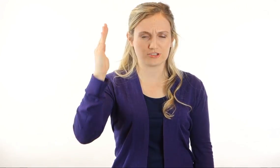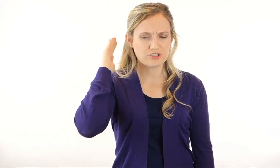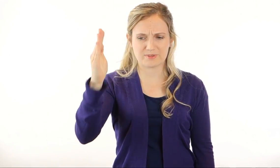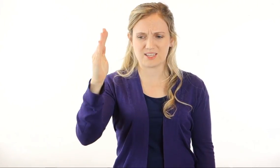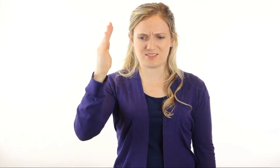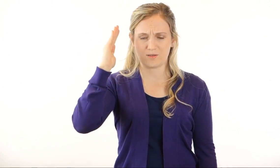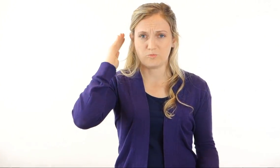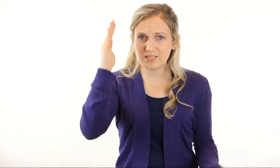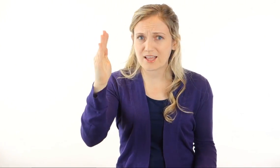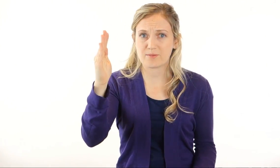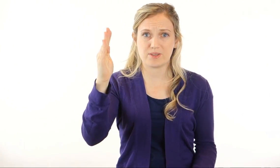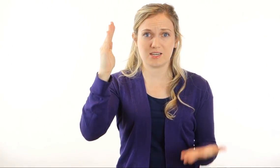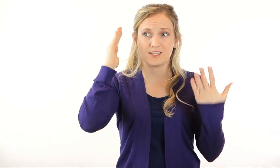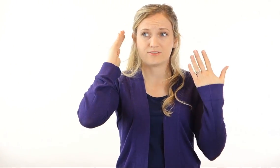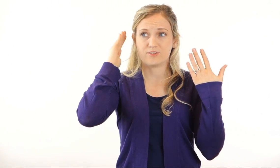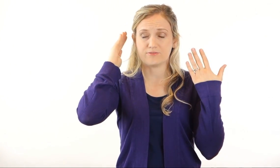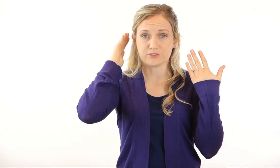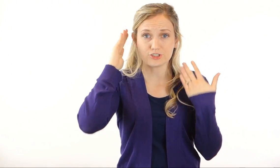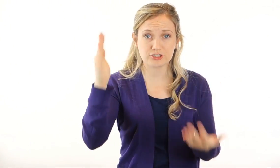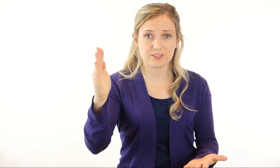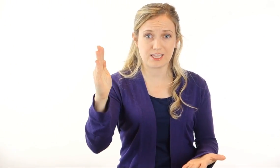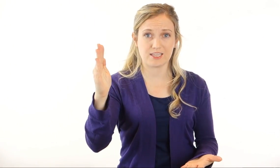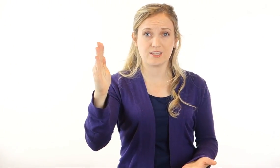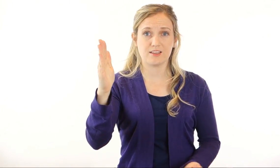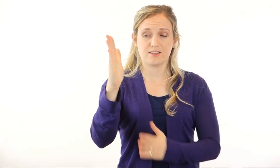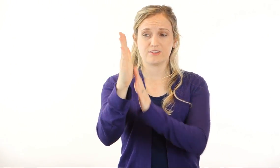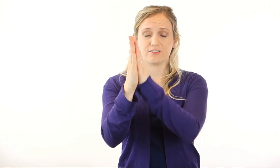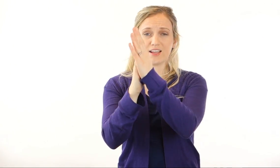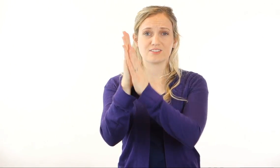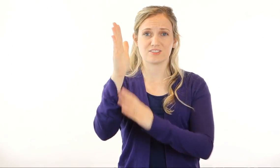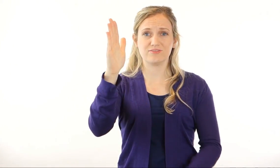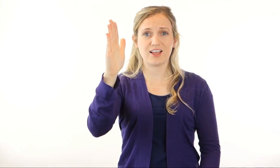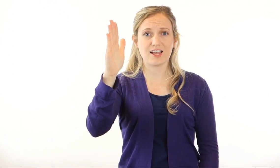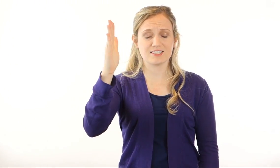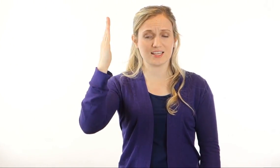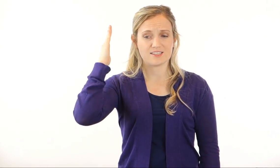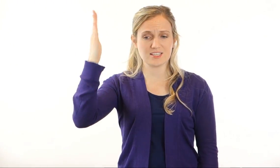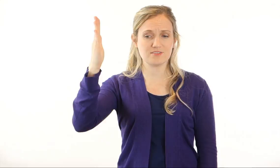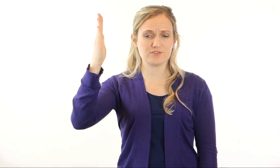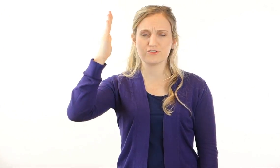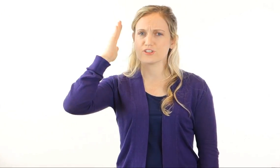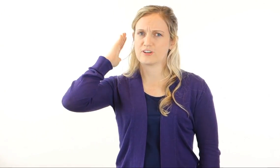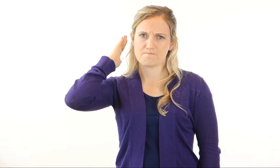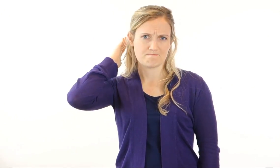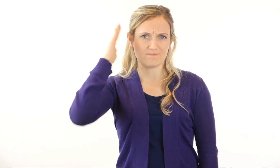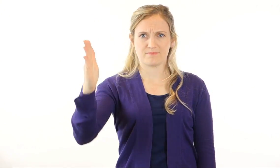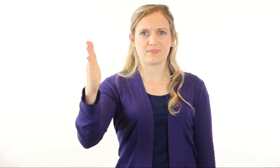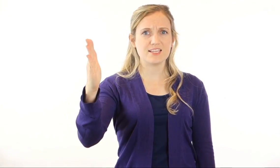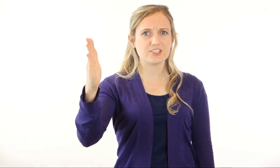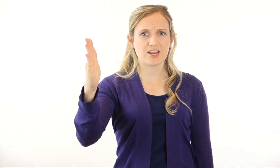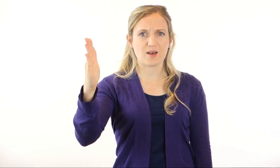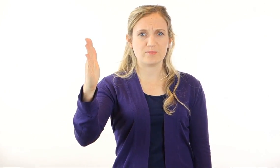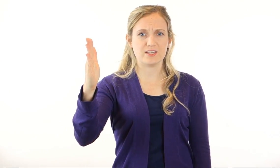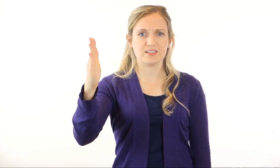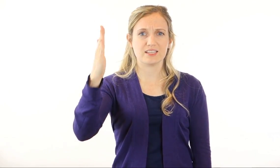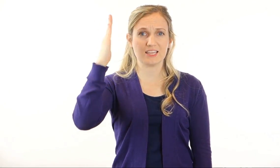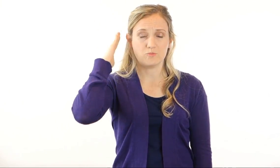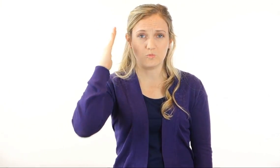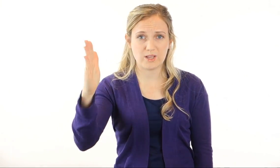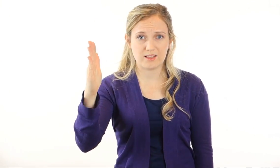sure because they will happen. It's a for sure thing. Your hand's just flat and it's in the future. It's going to happen. It